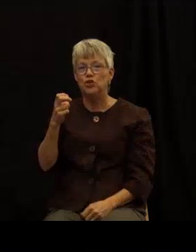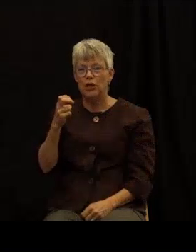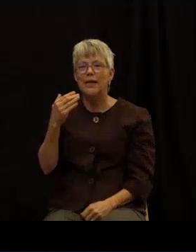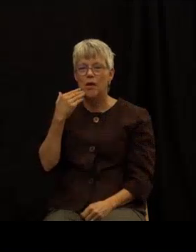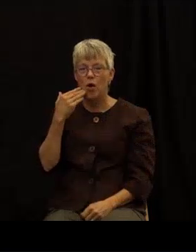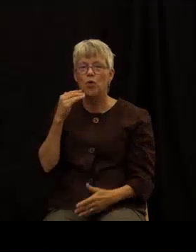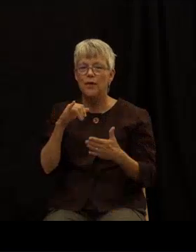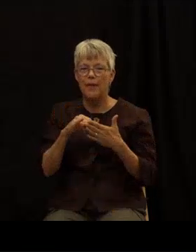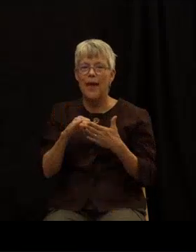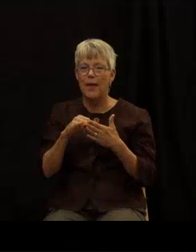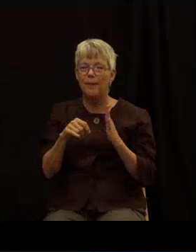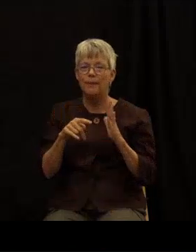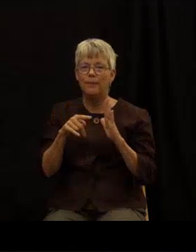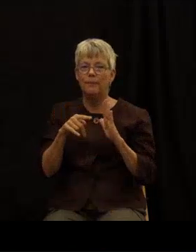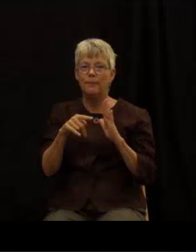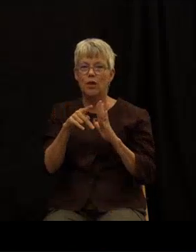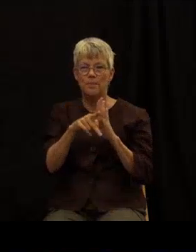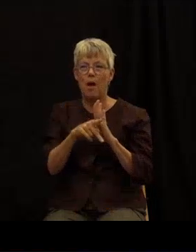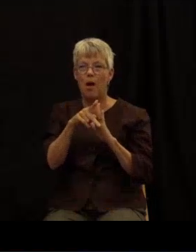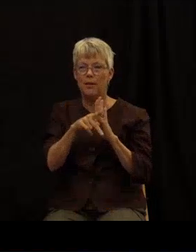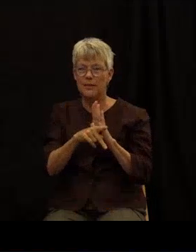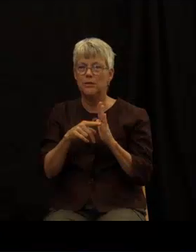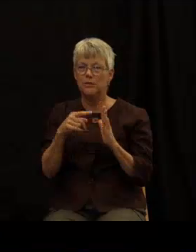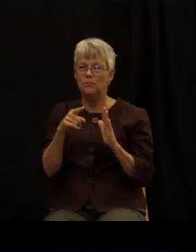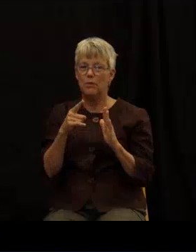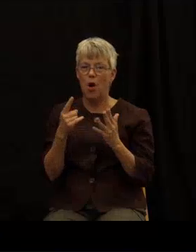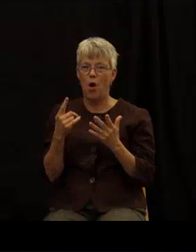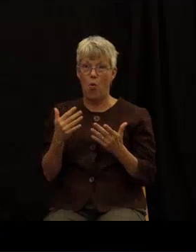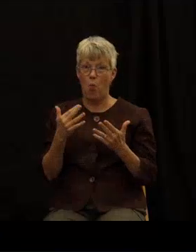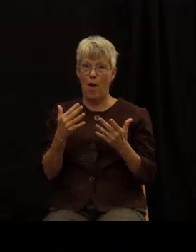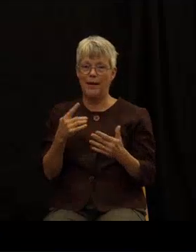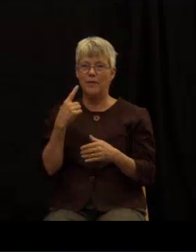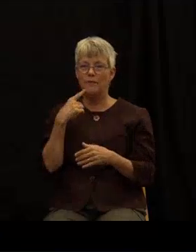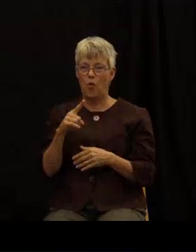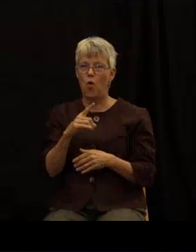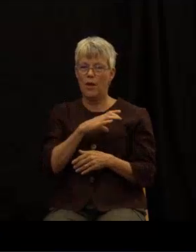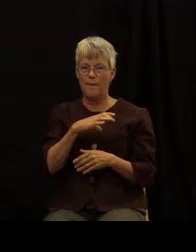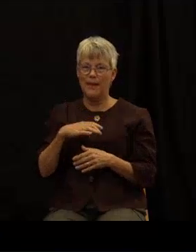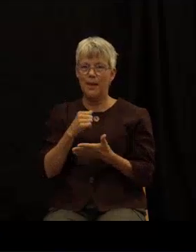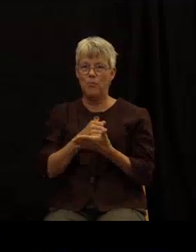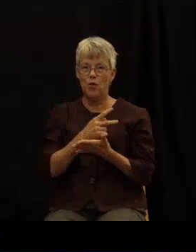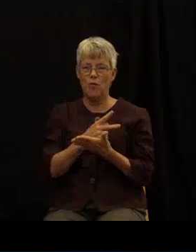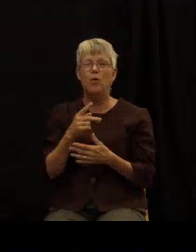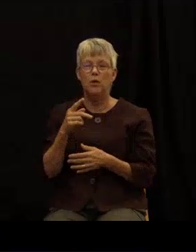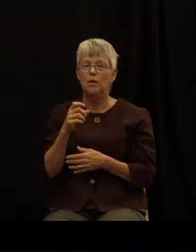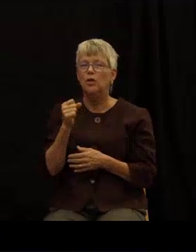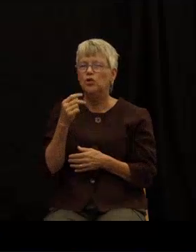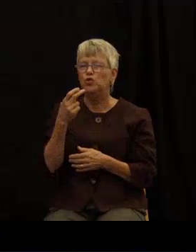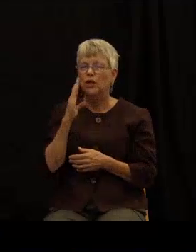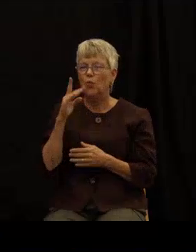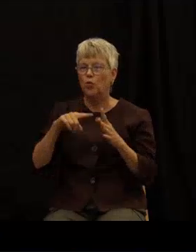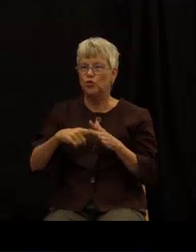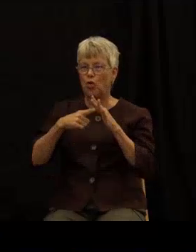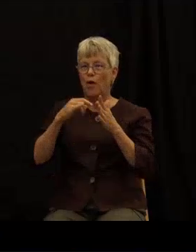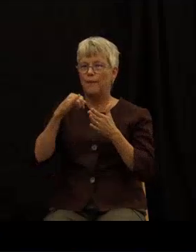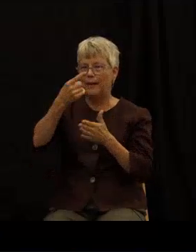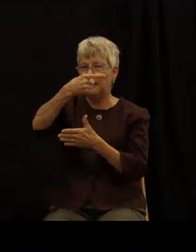been waiting for her committee approval, I think she's going to get that started next week sometime.